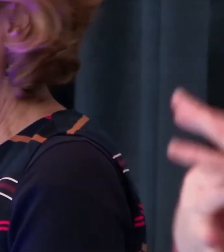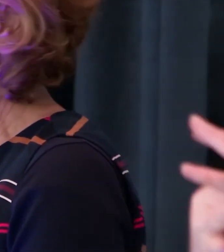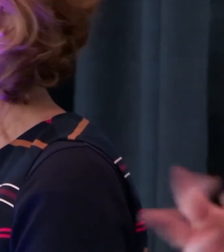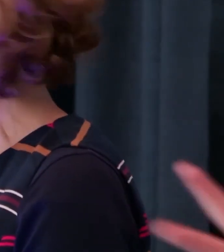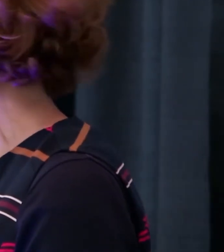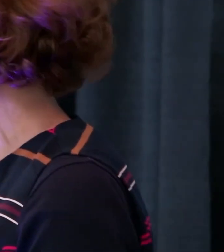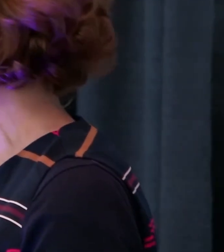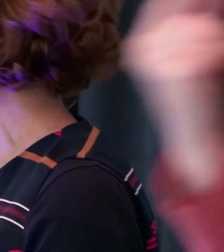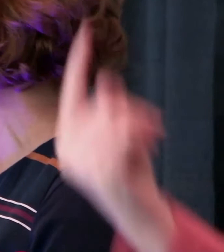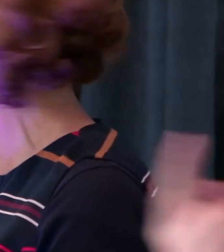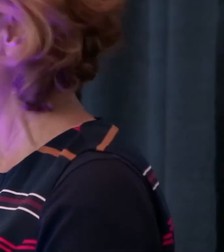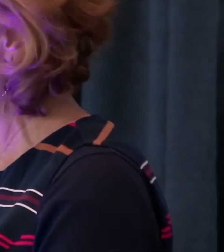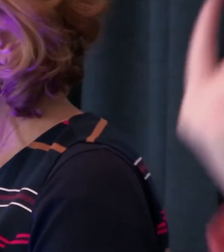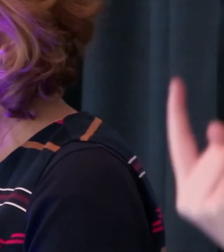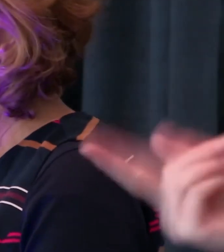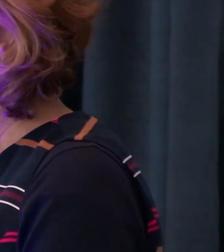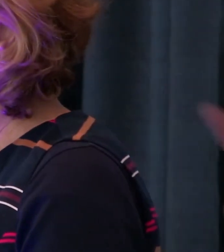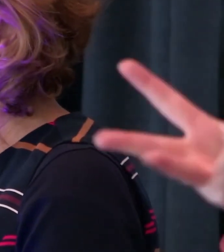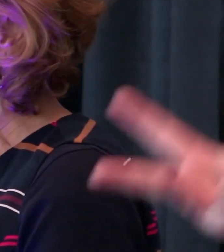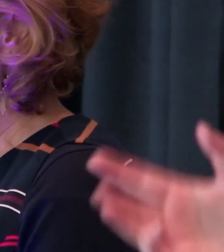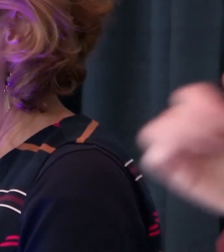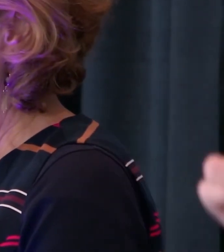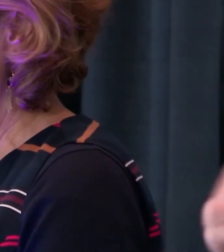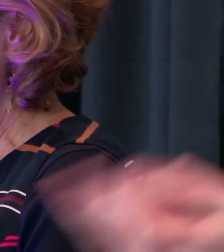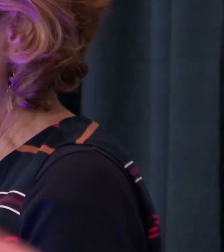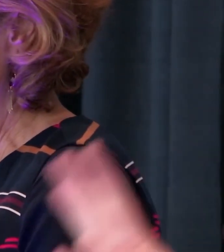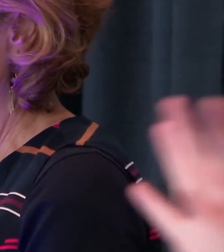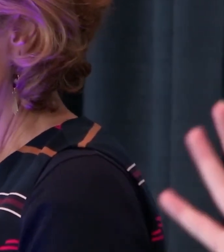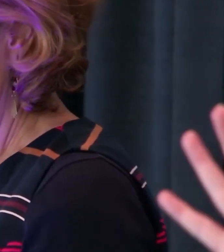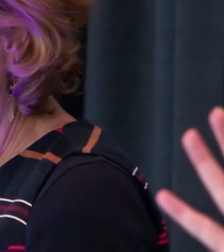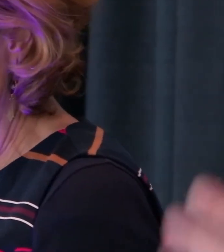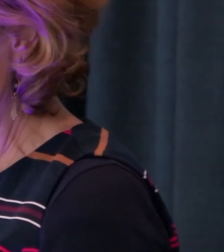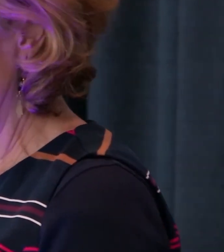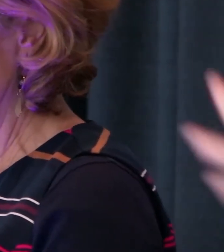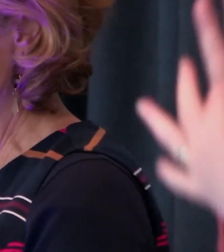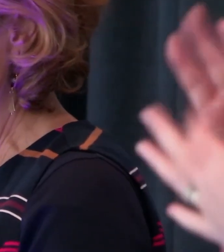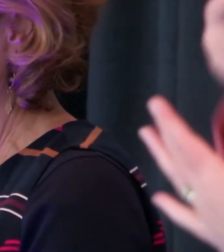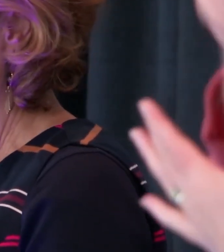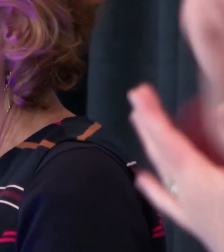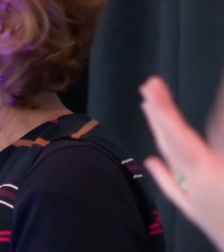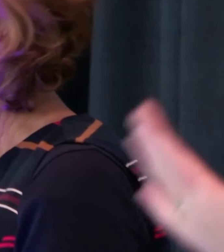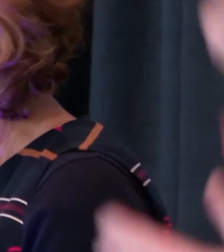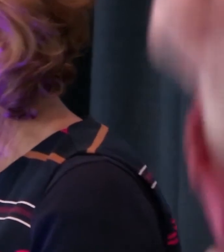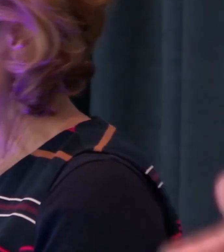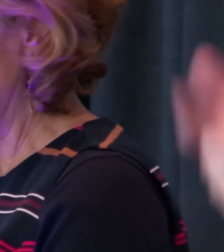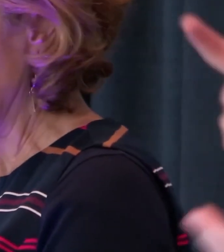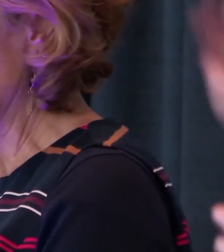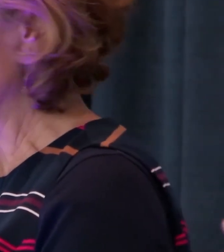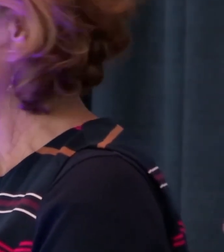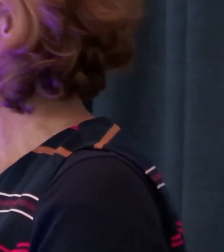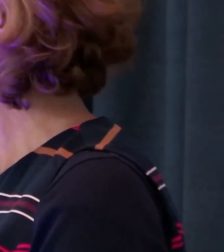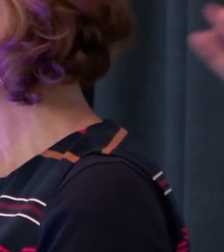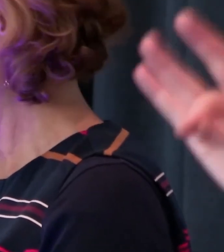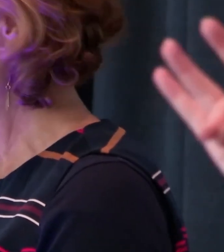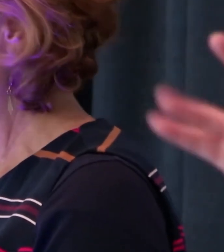as young people and you worked together as a group. You linked in with artists, Collins Barracks,